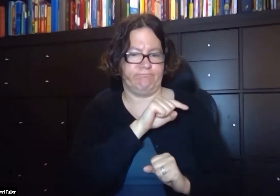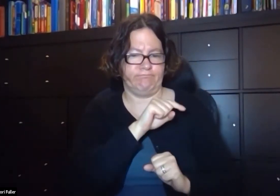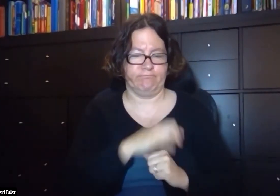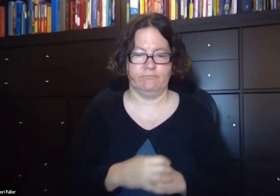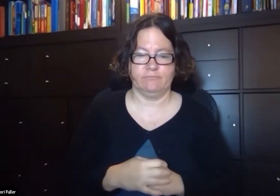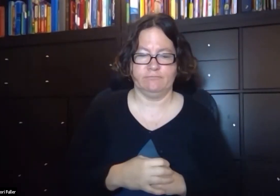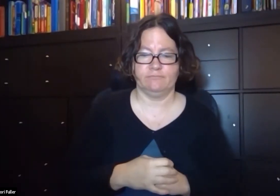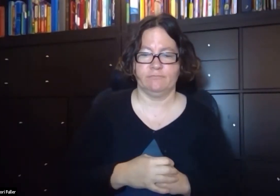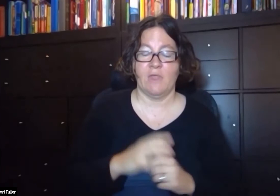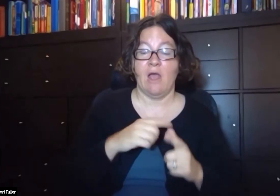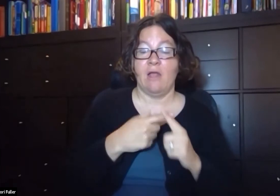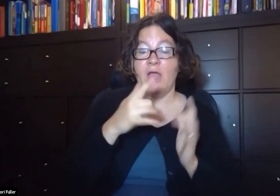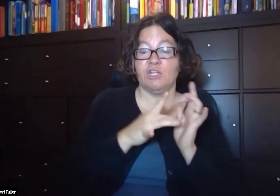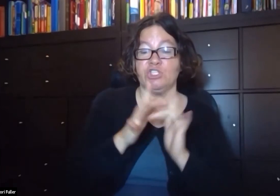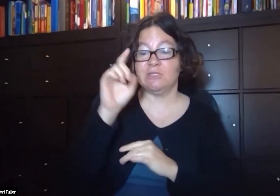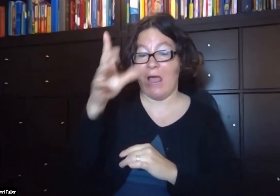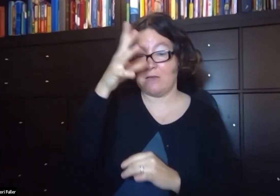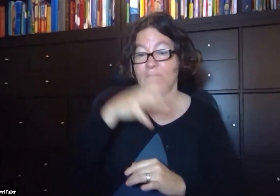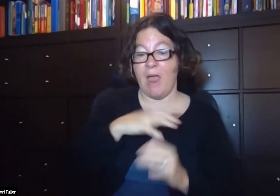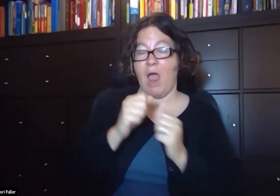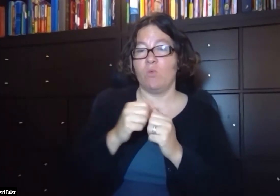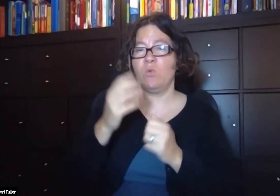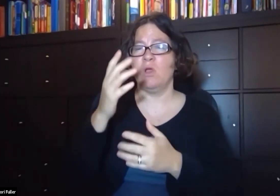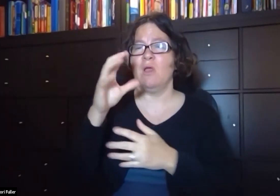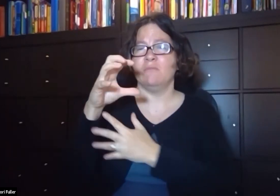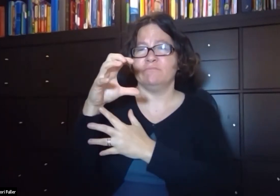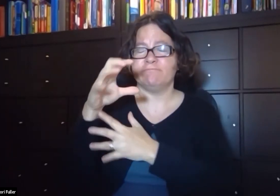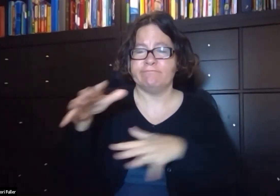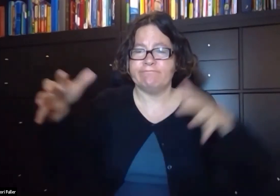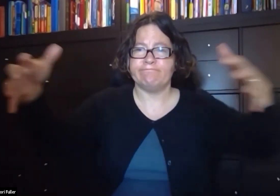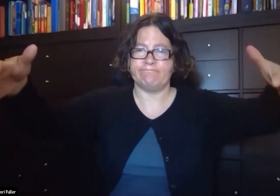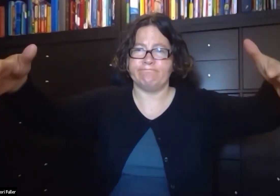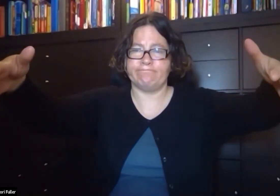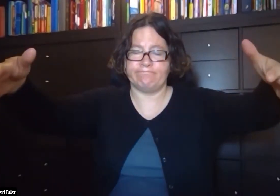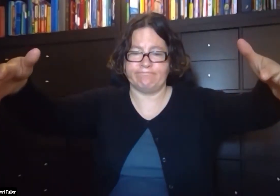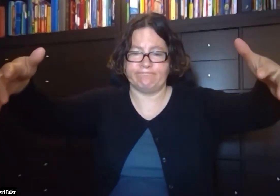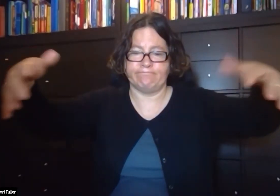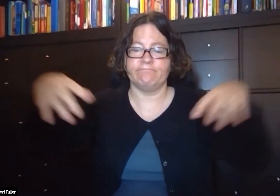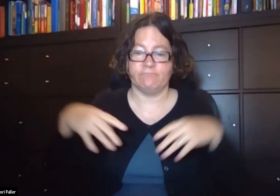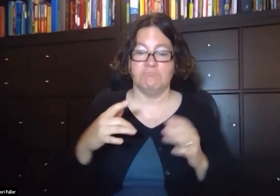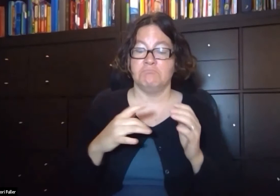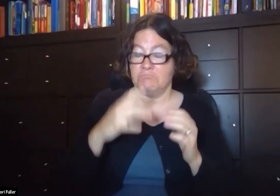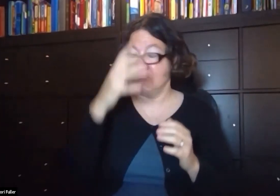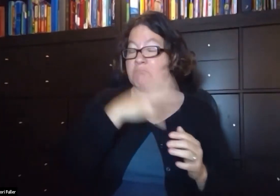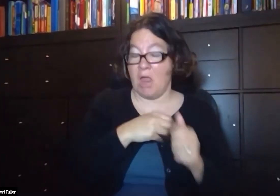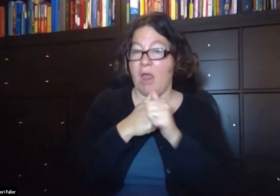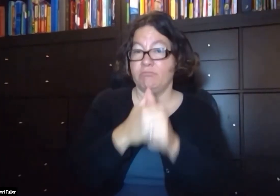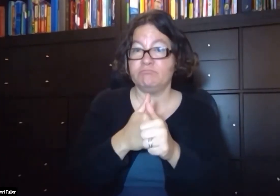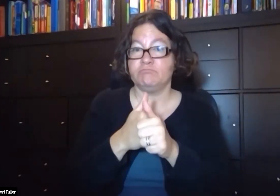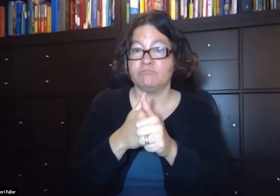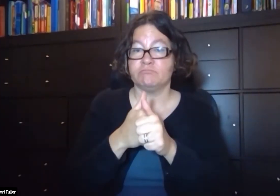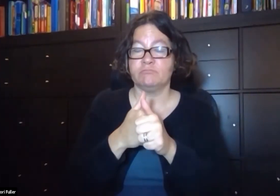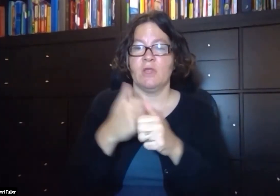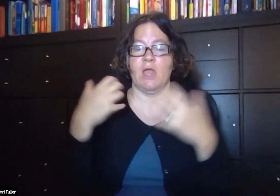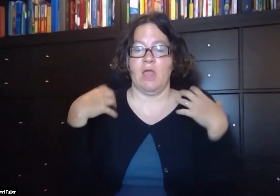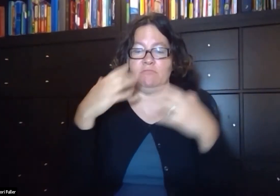And sometimes you have to break the rules in order to save that person's life. And so Jesus asked